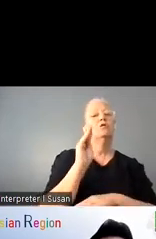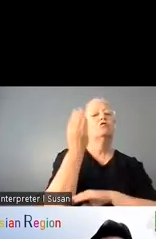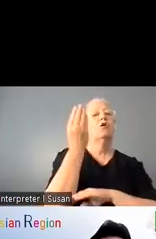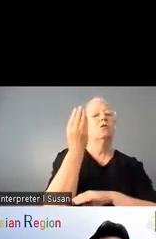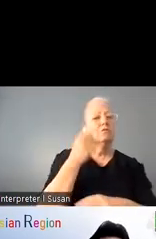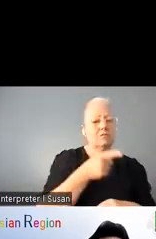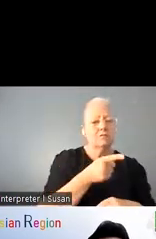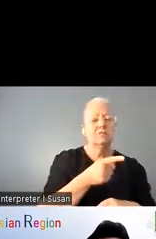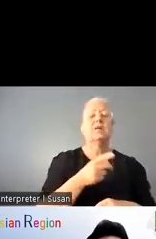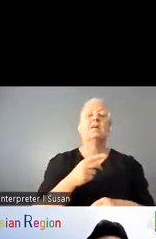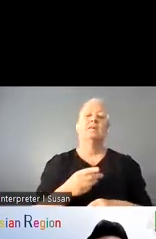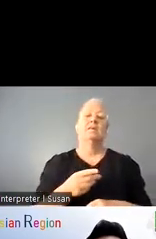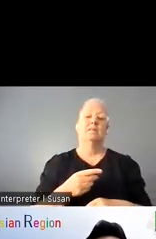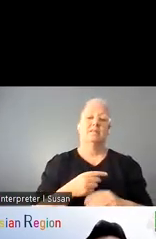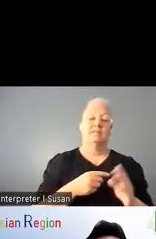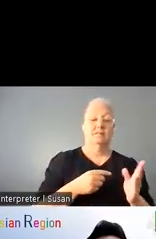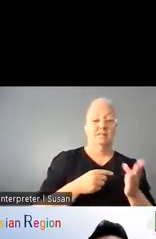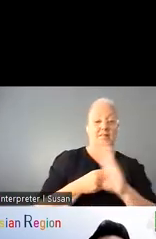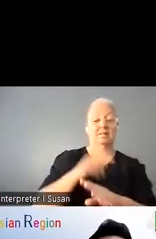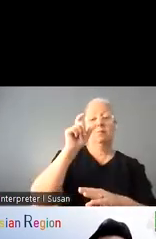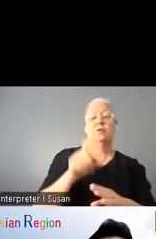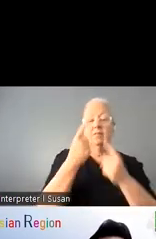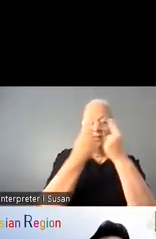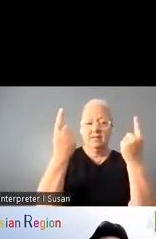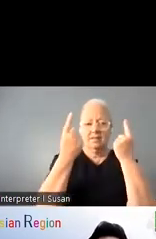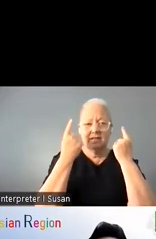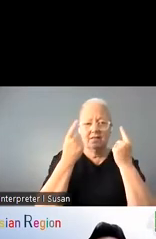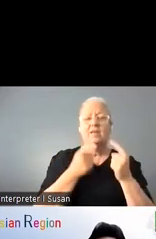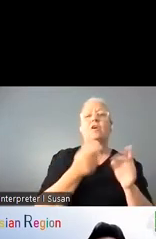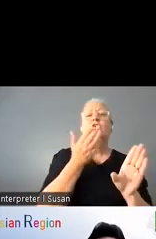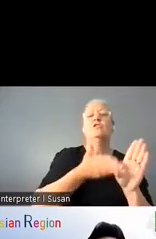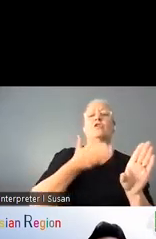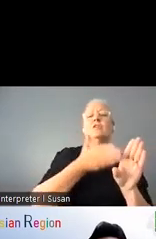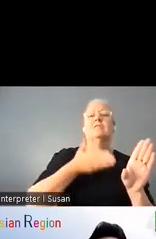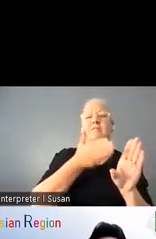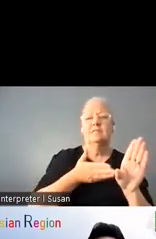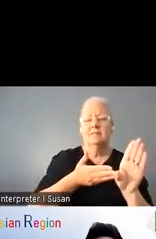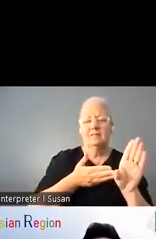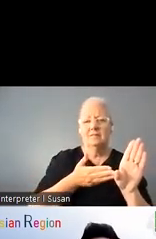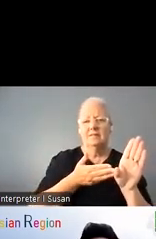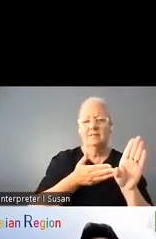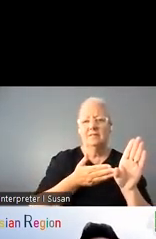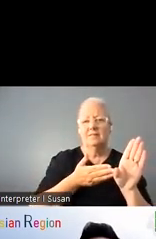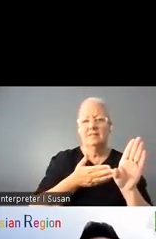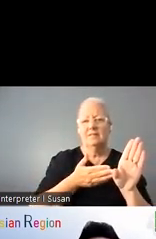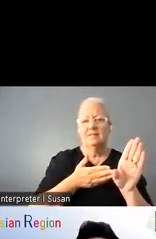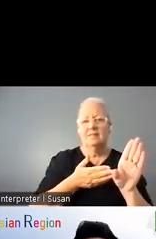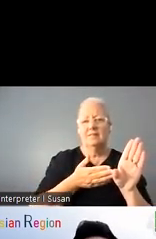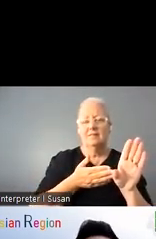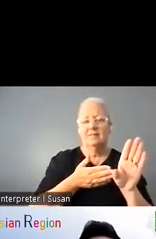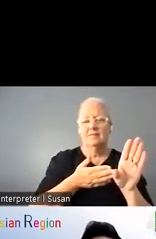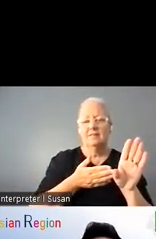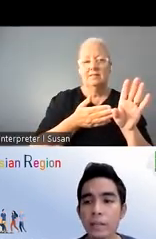right is graduated from psychology, and then the